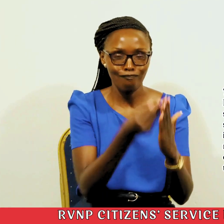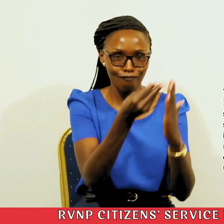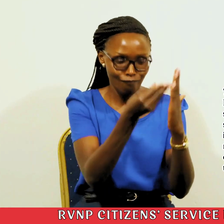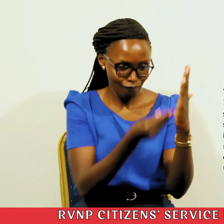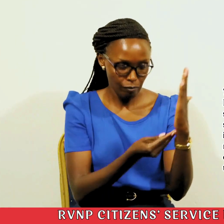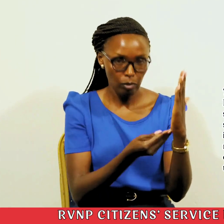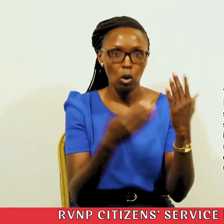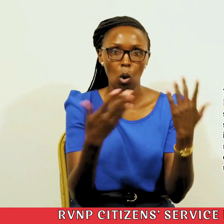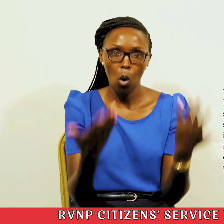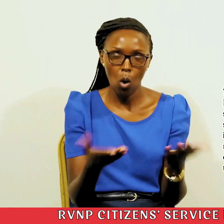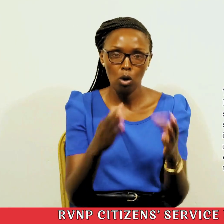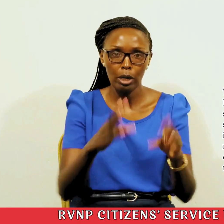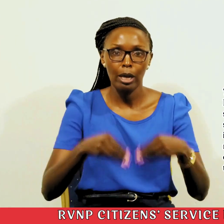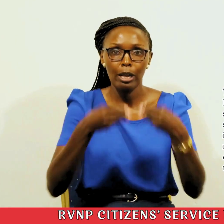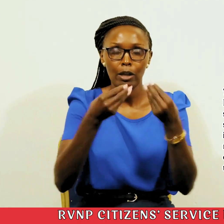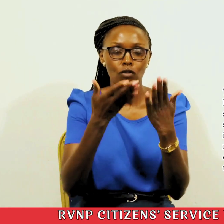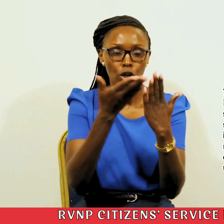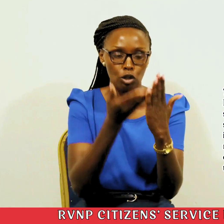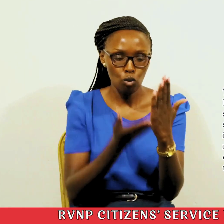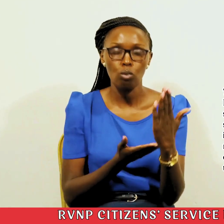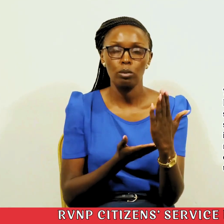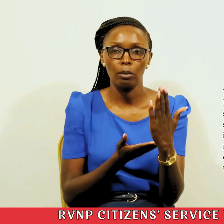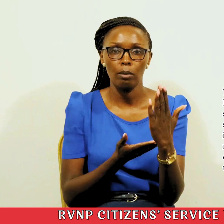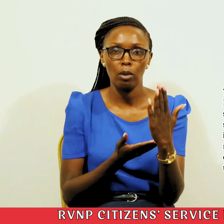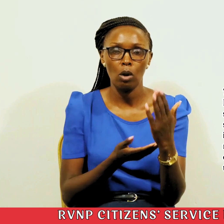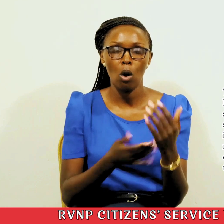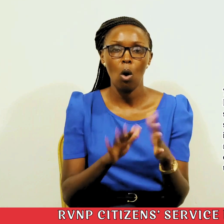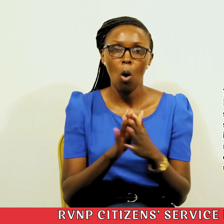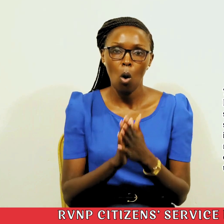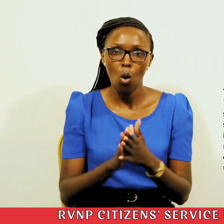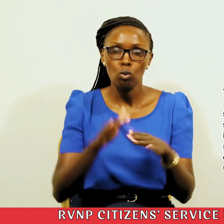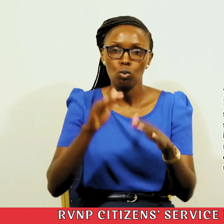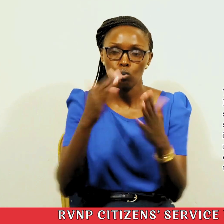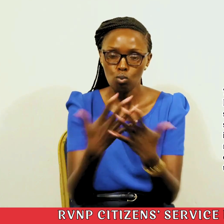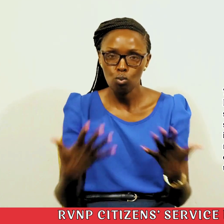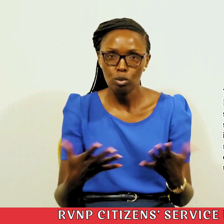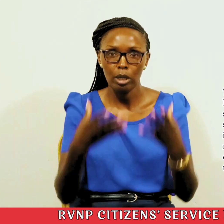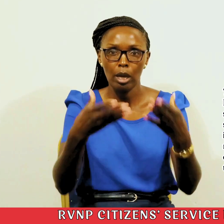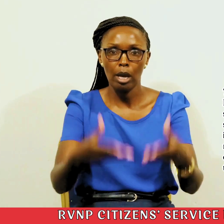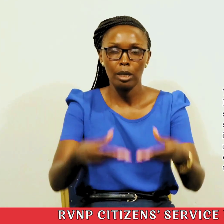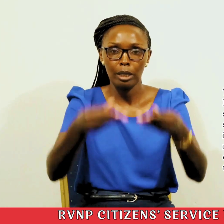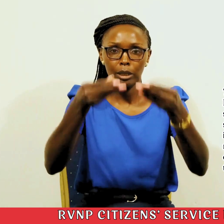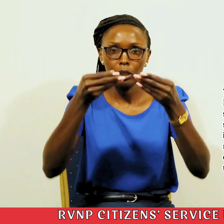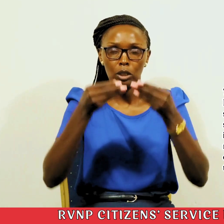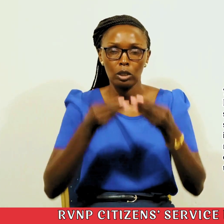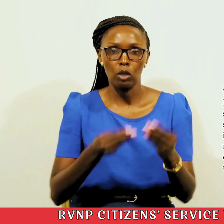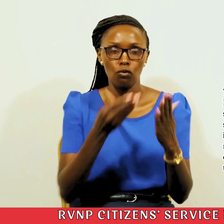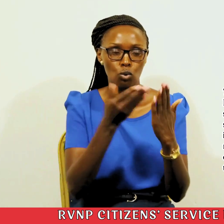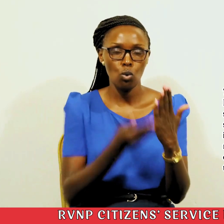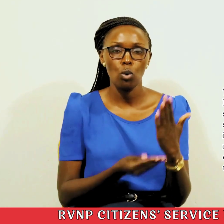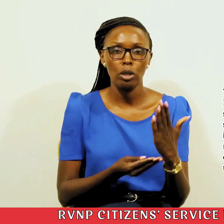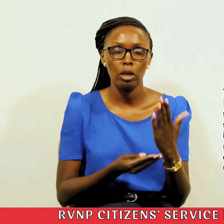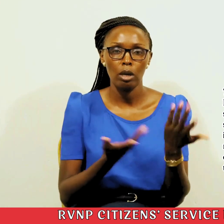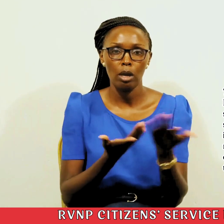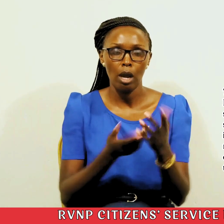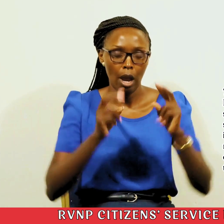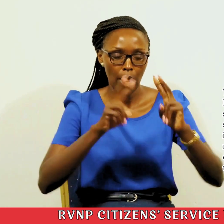delivery note, goods received note, inspection, and